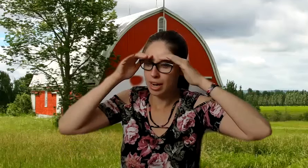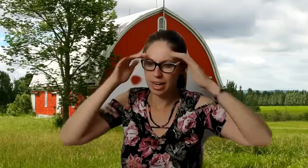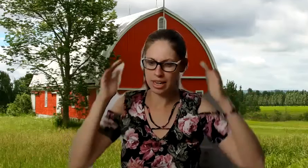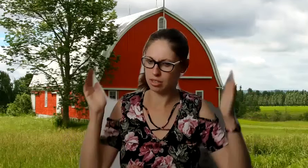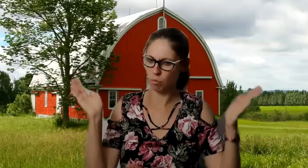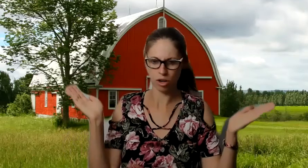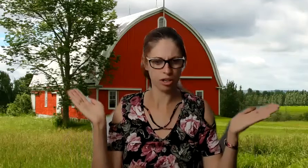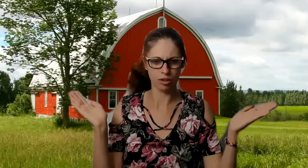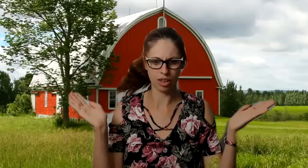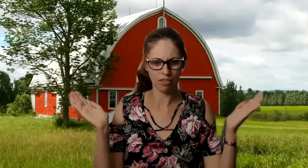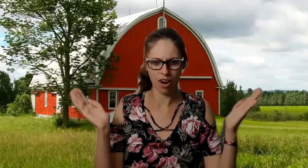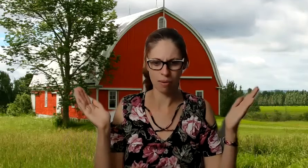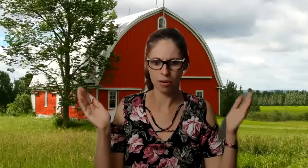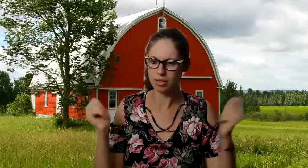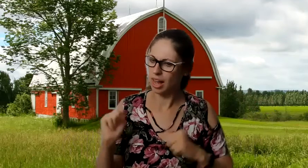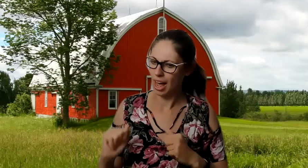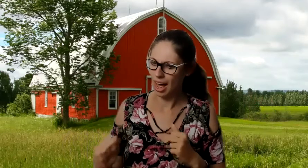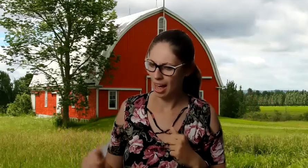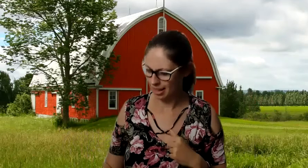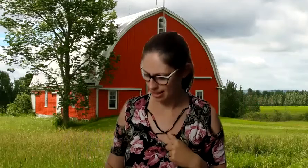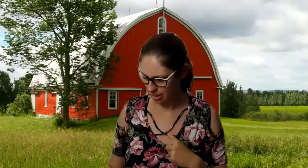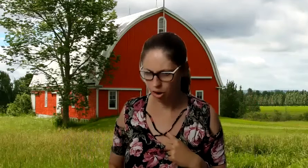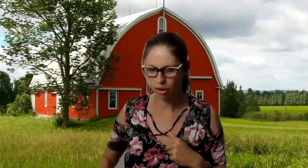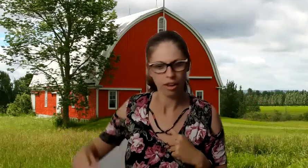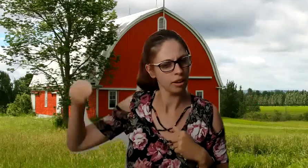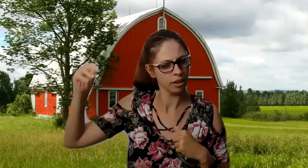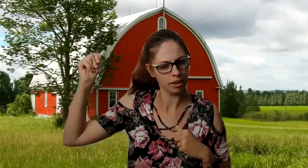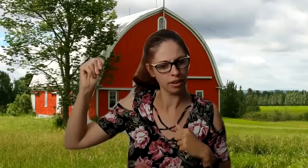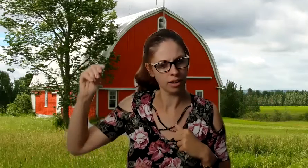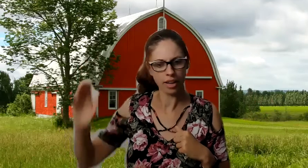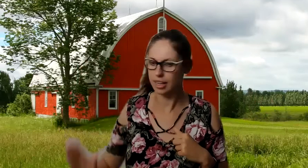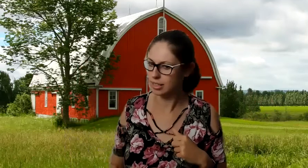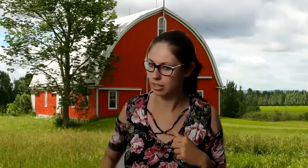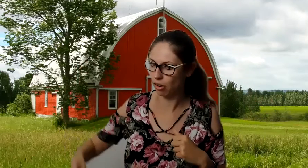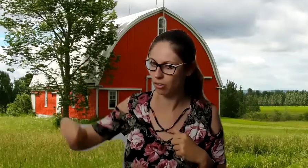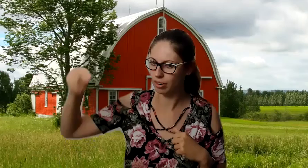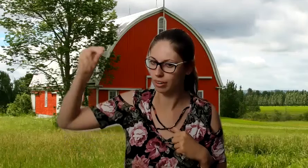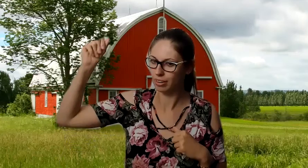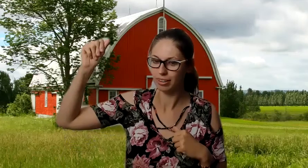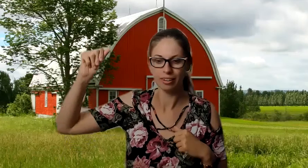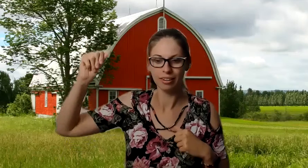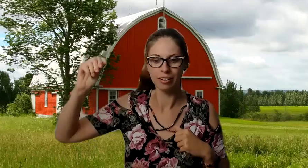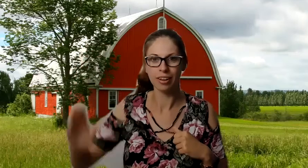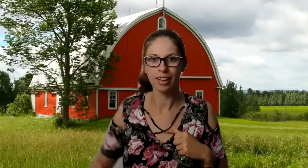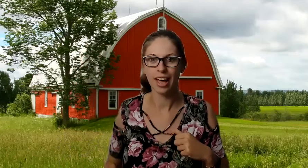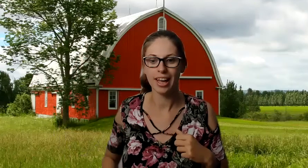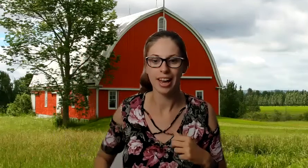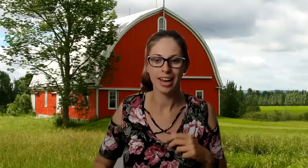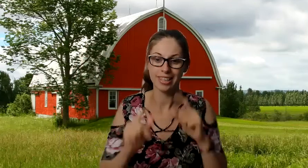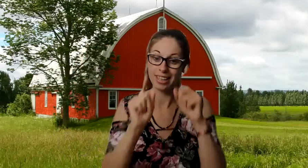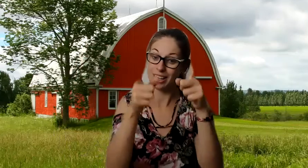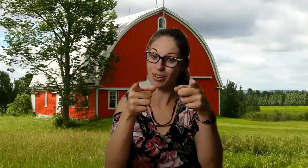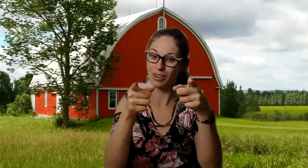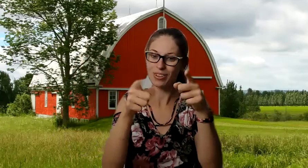he is watching all the other animals, and it's a dog. It's a dog. Okay, let's see you do